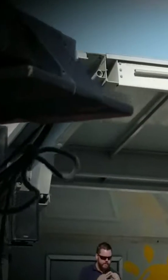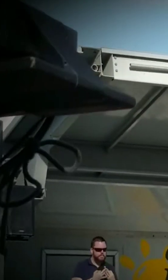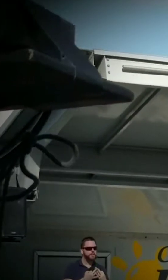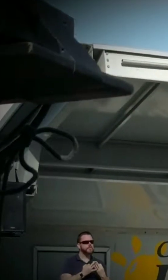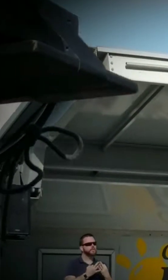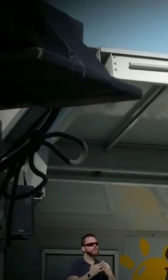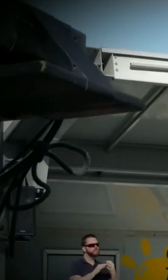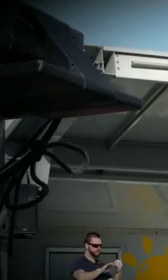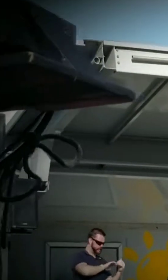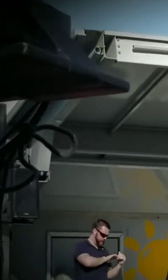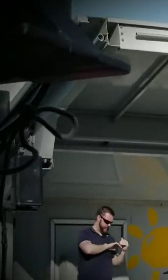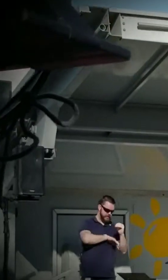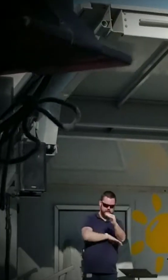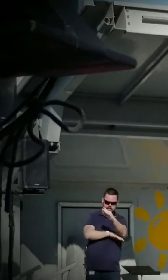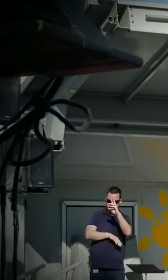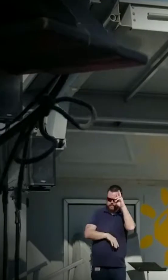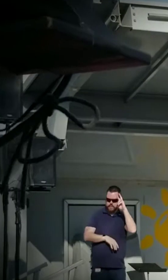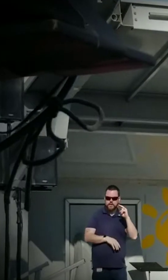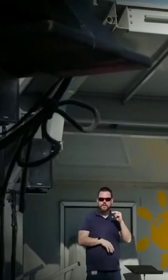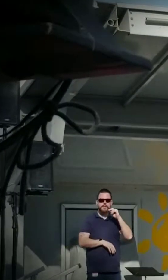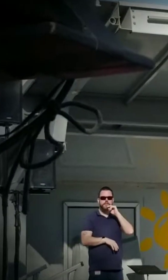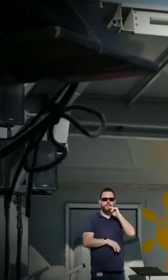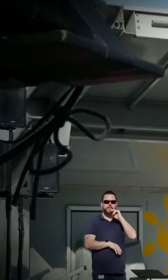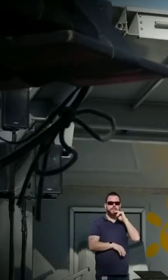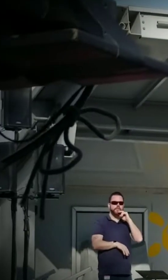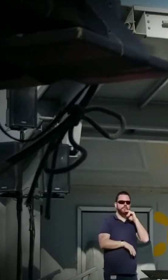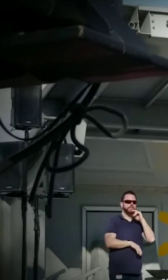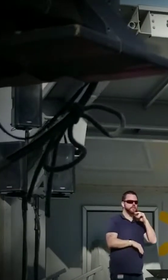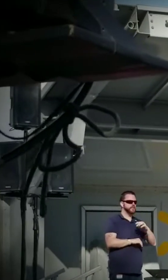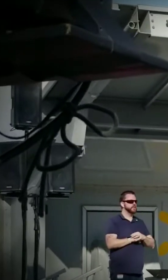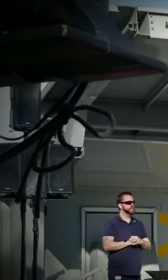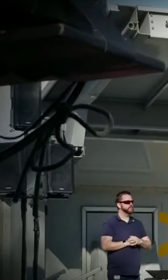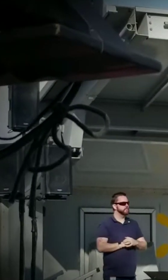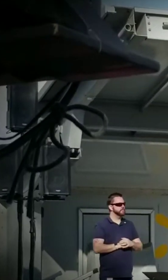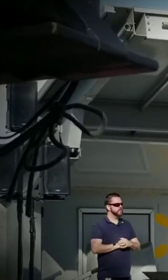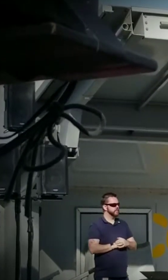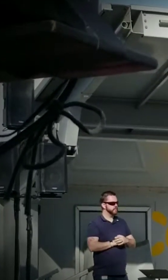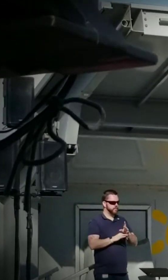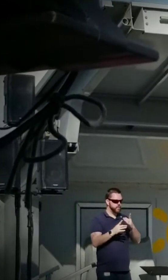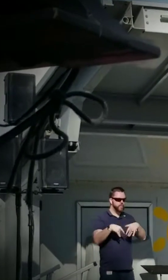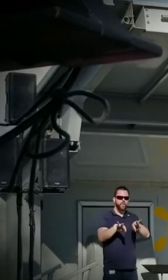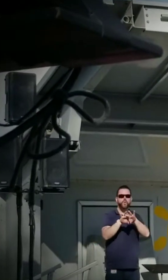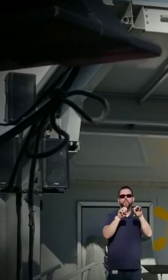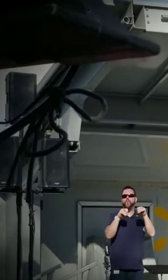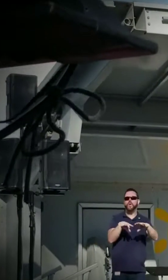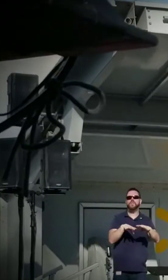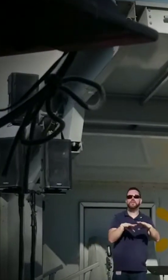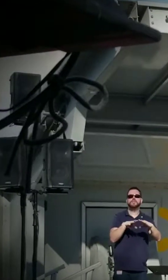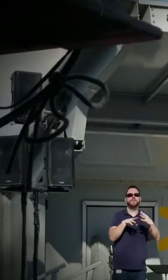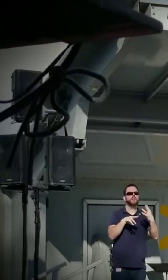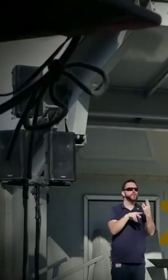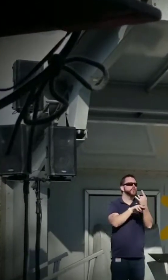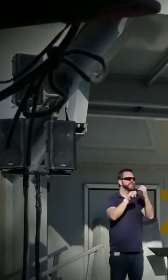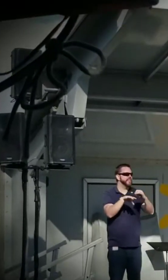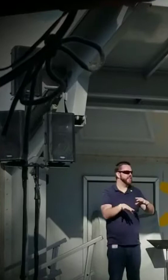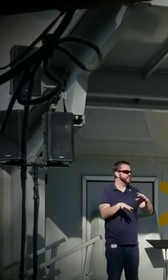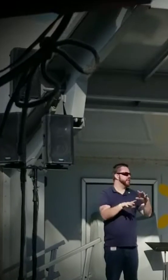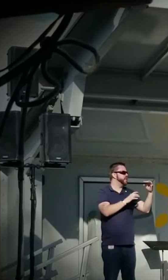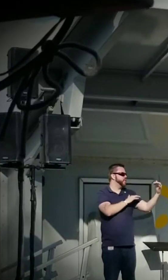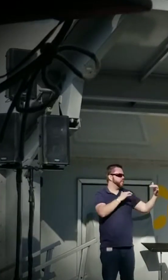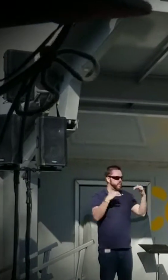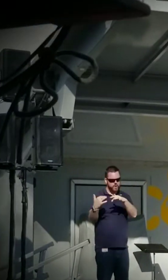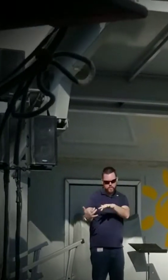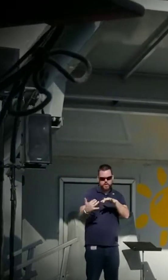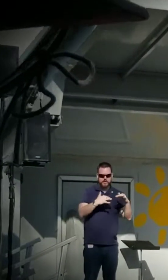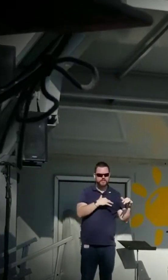were being sent to Vietnam to be cannon fodder for a worthless, useless war. So I